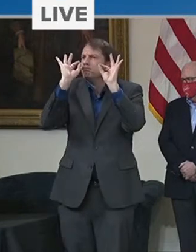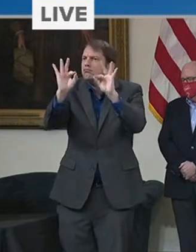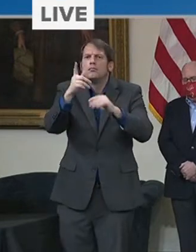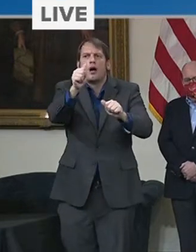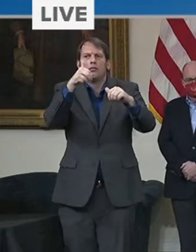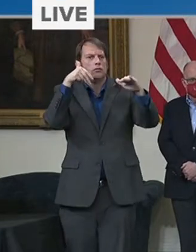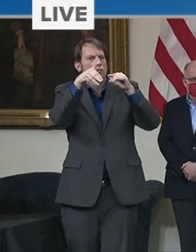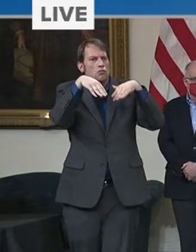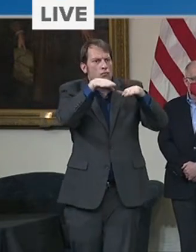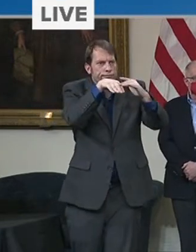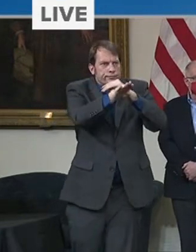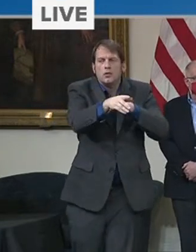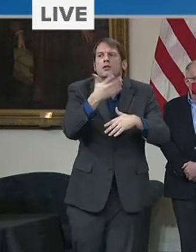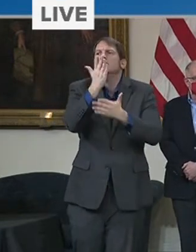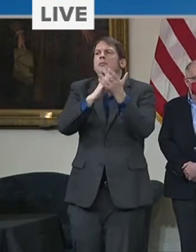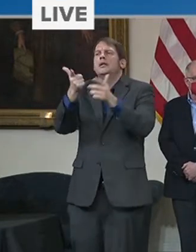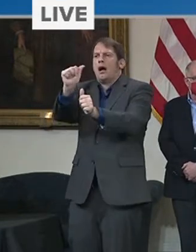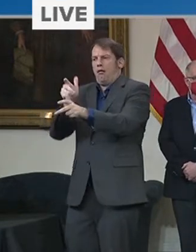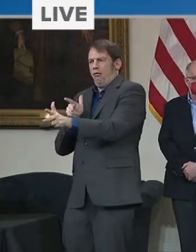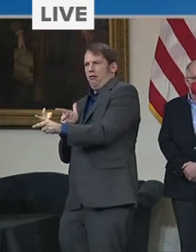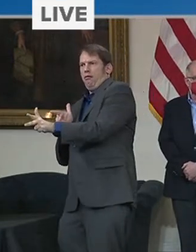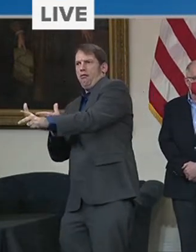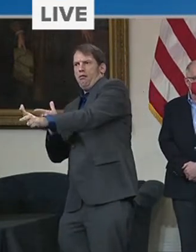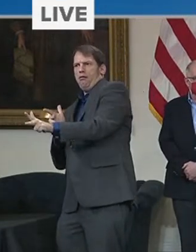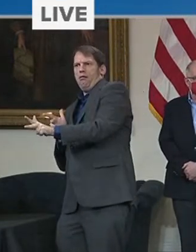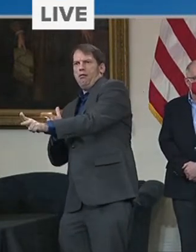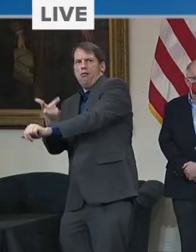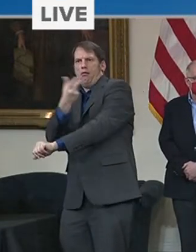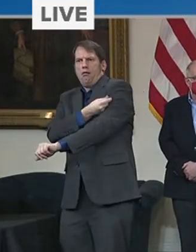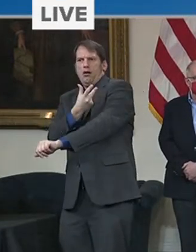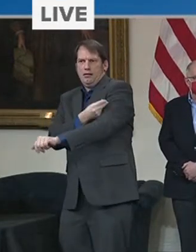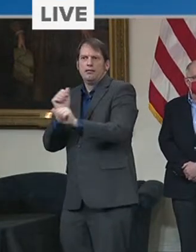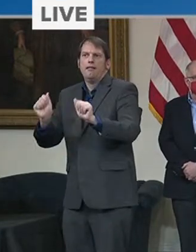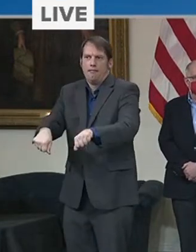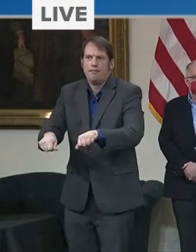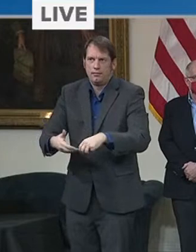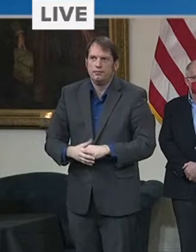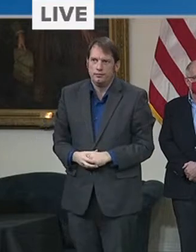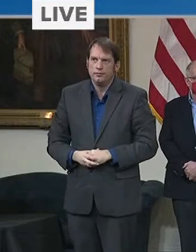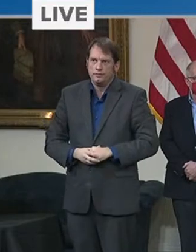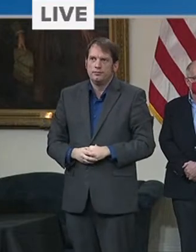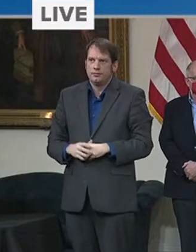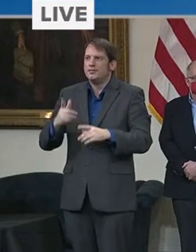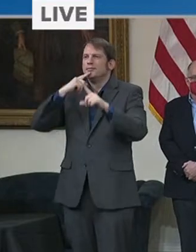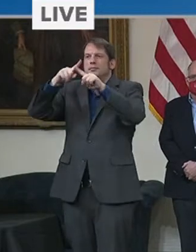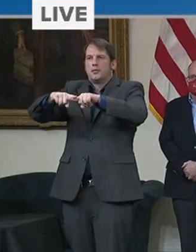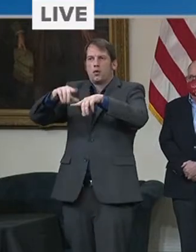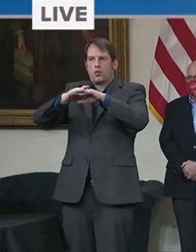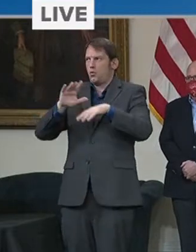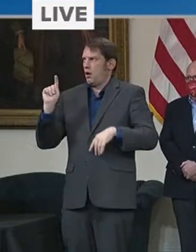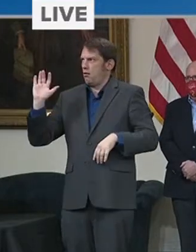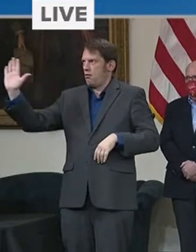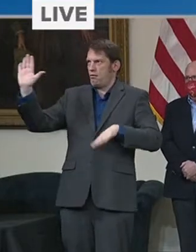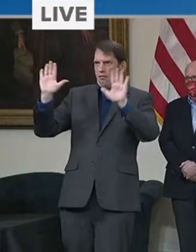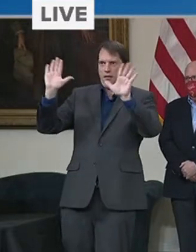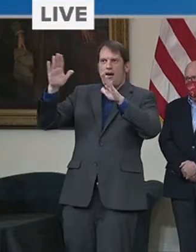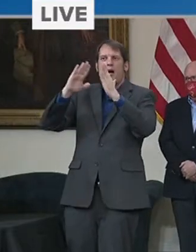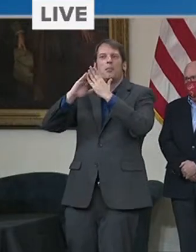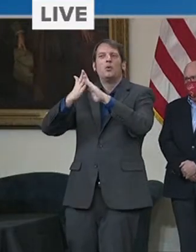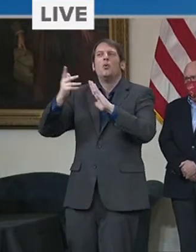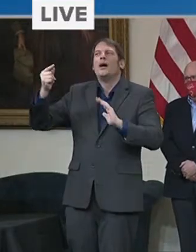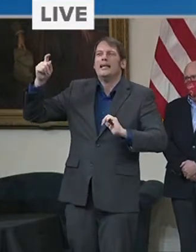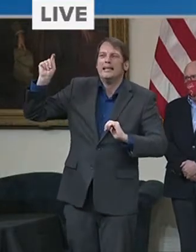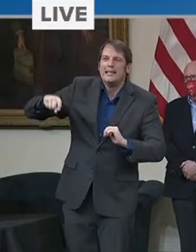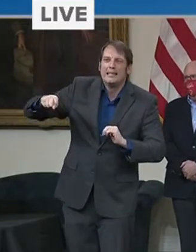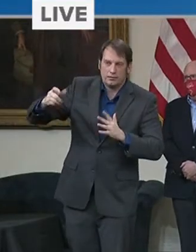vaccine infrastructure will feature different site models that complement the communities they serve. As we plan